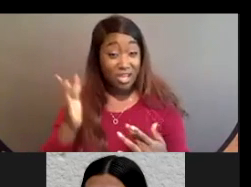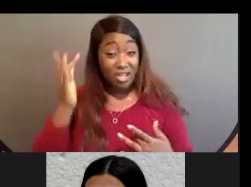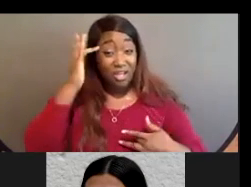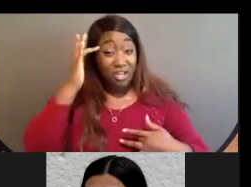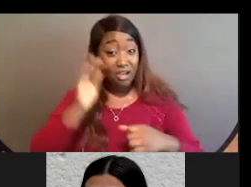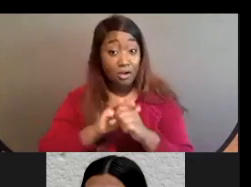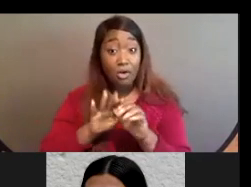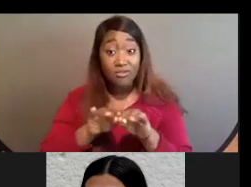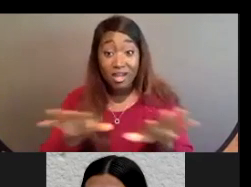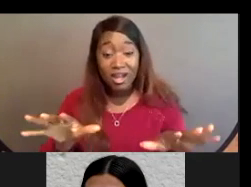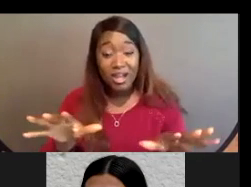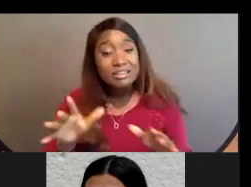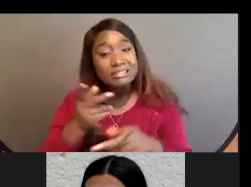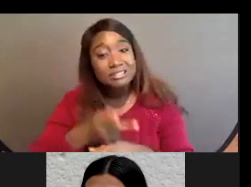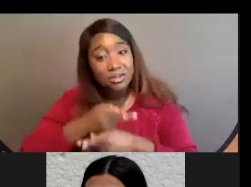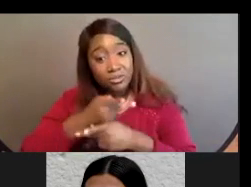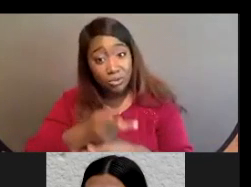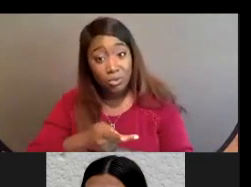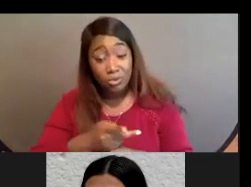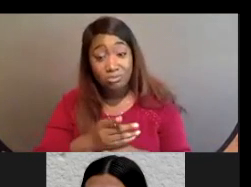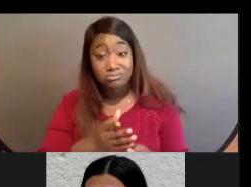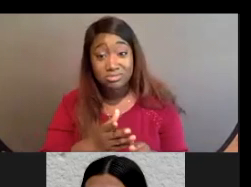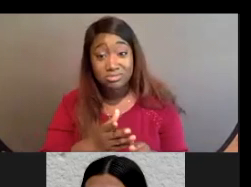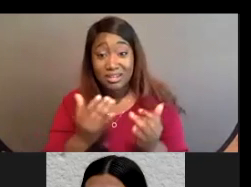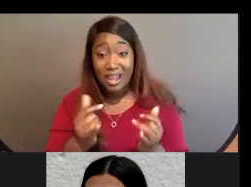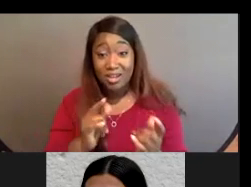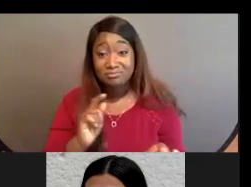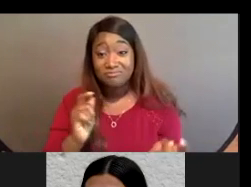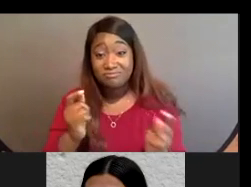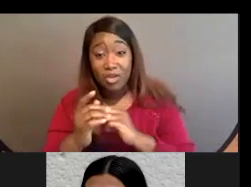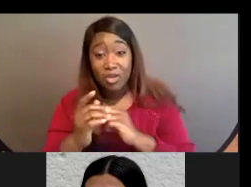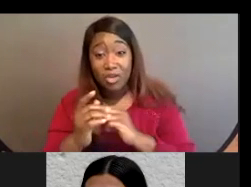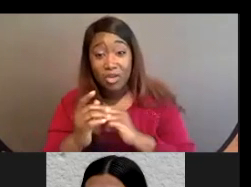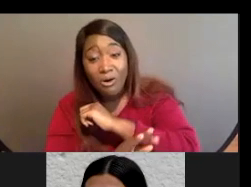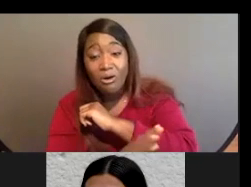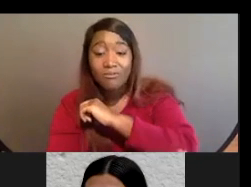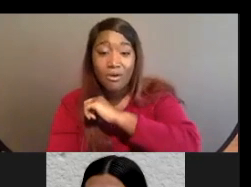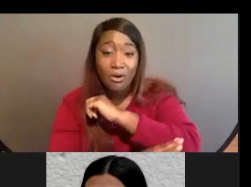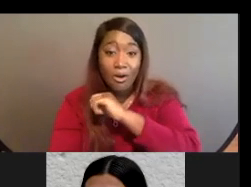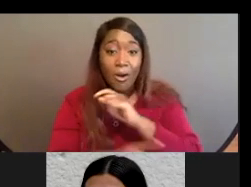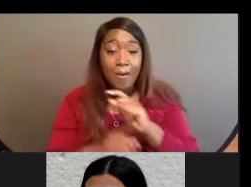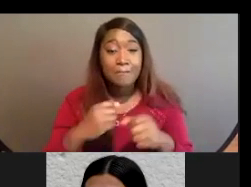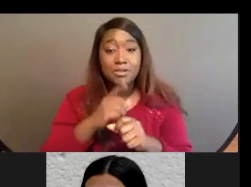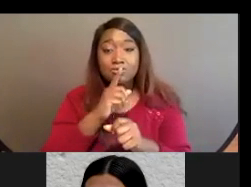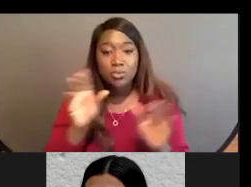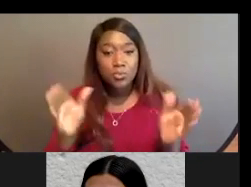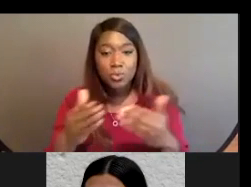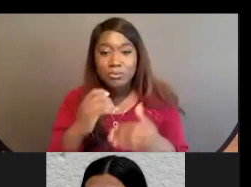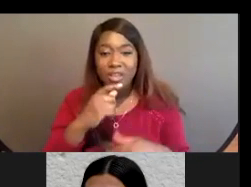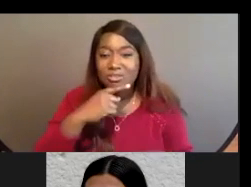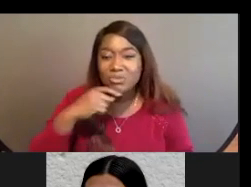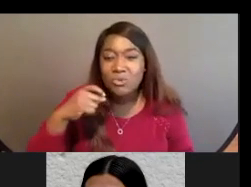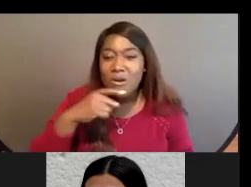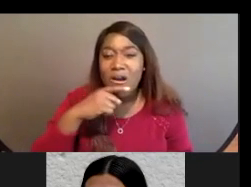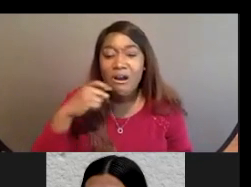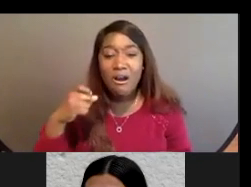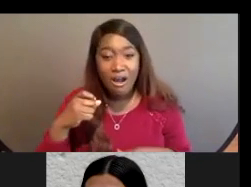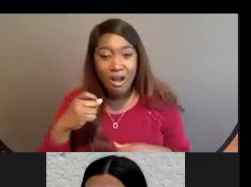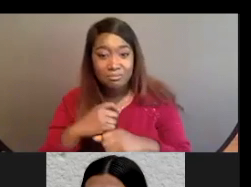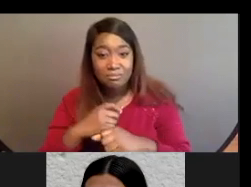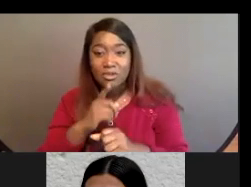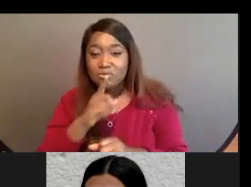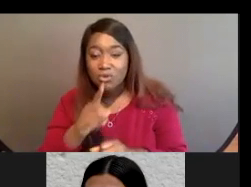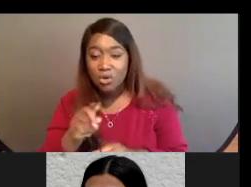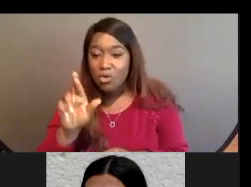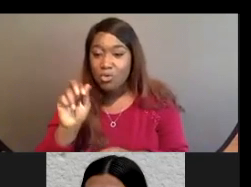the rooms are properly humidified and not dried out. As we get into fall and radiator heat coming and the temperatures